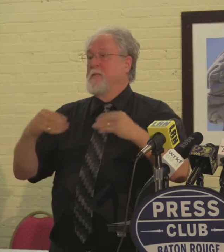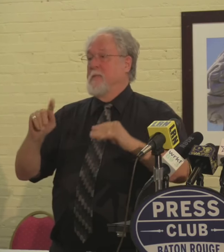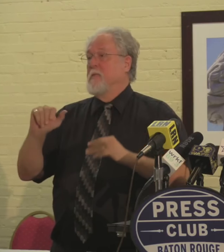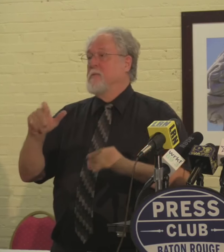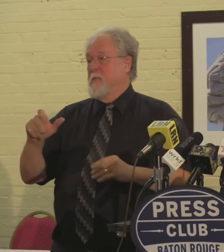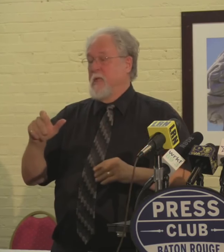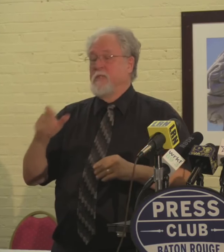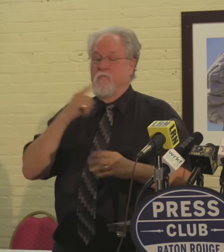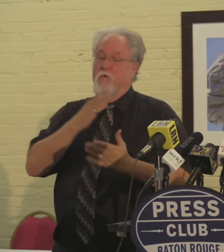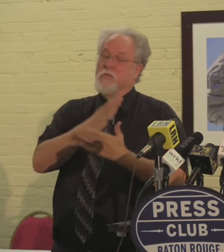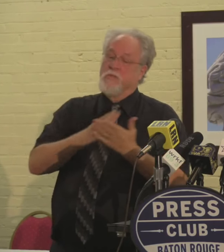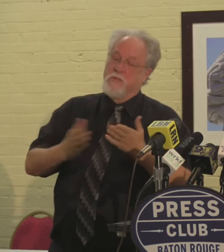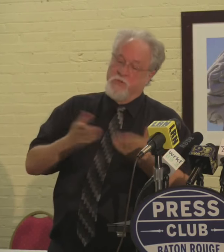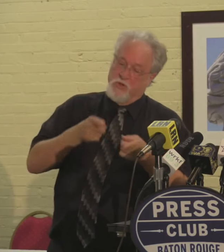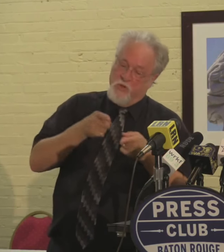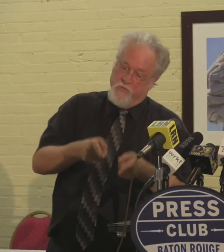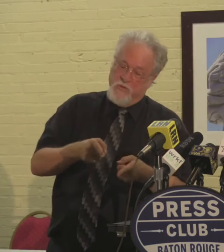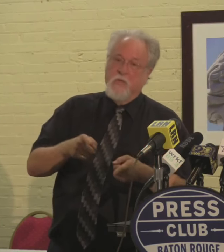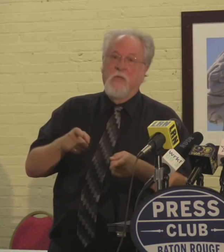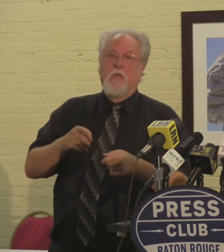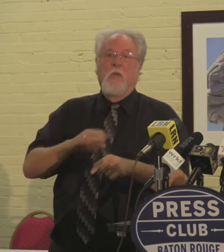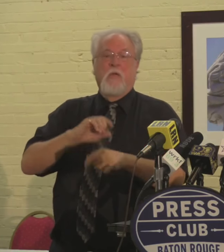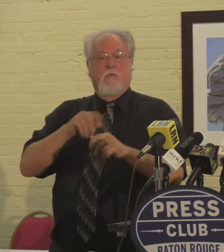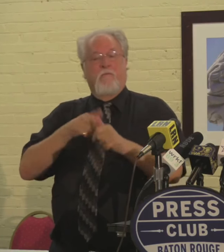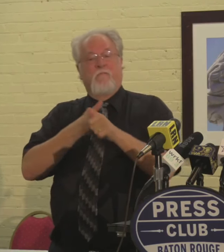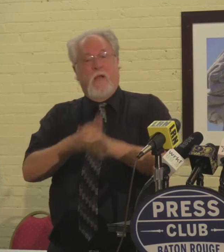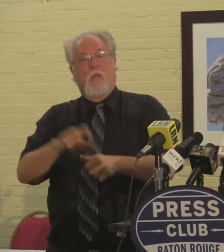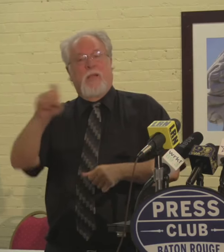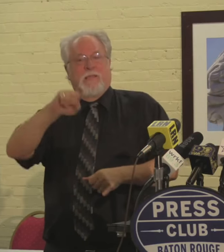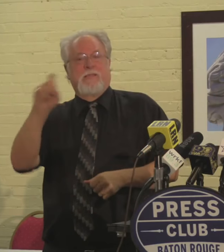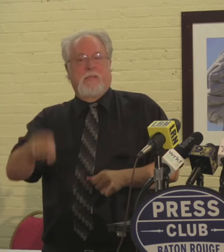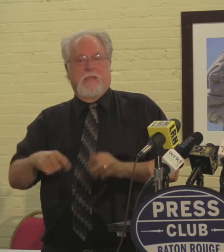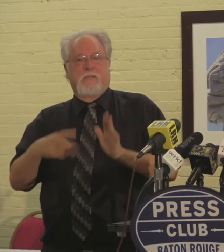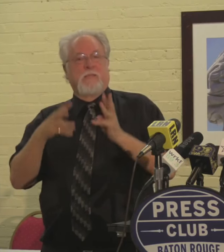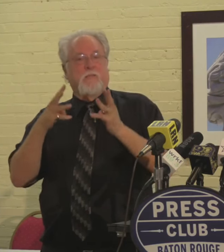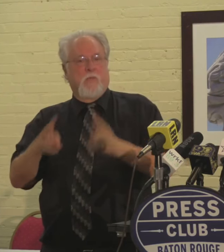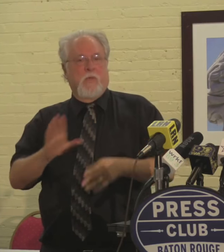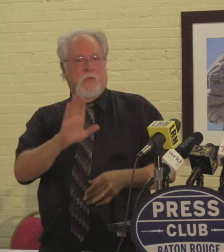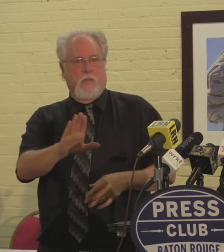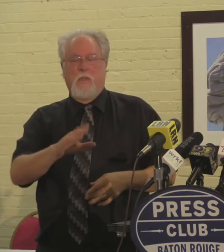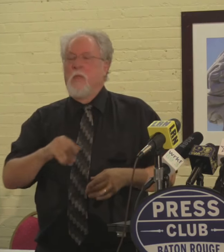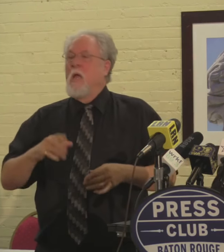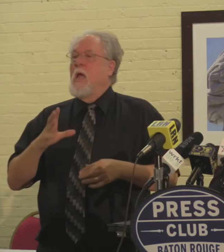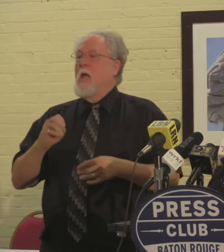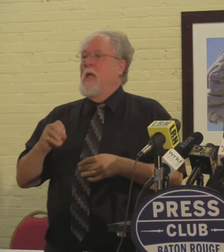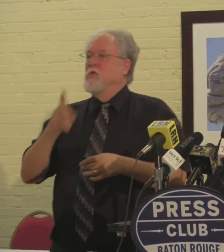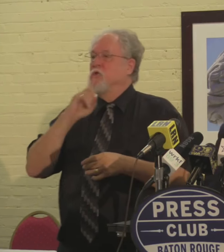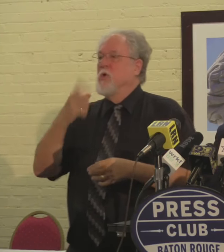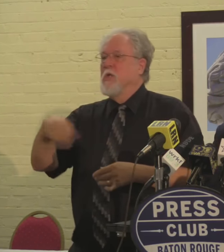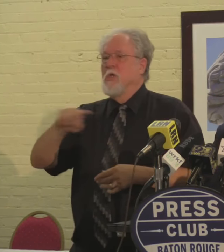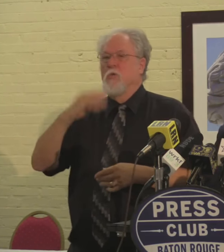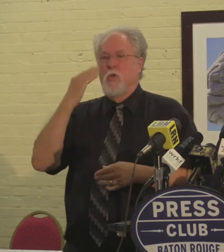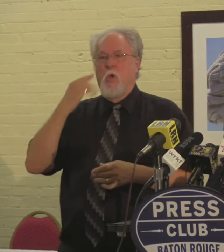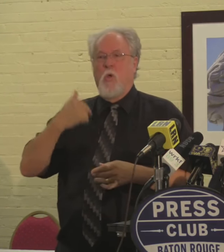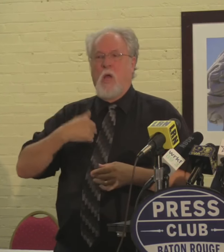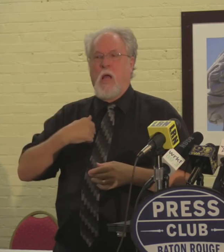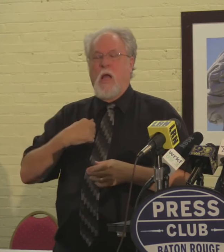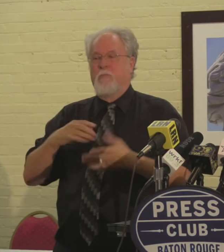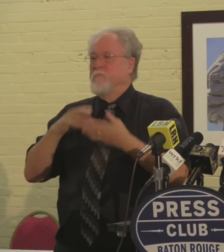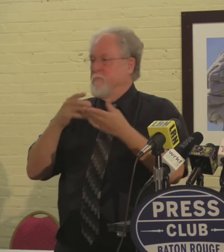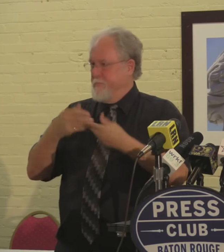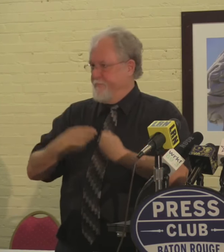to certain services based on the Texas model. And certainly, as you all know, I've released that